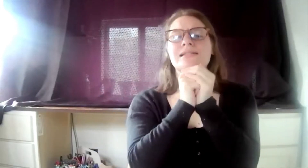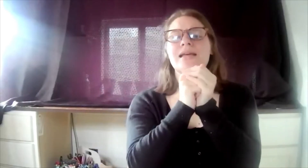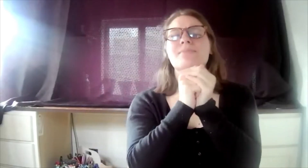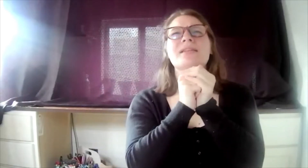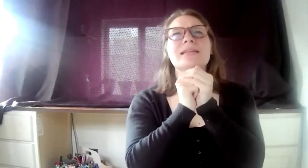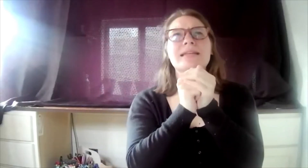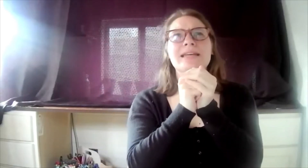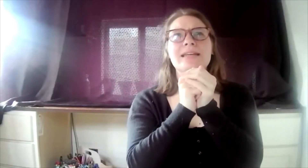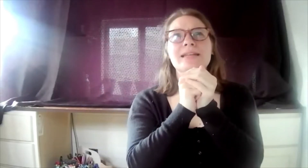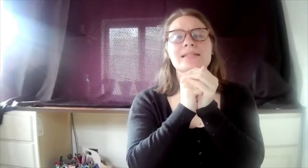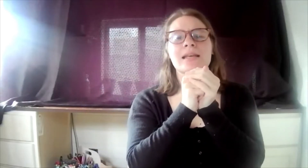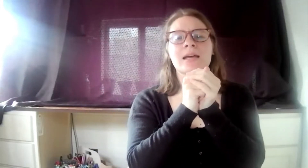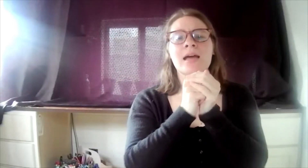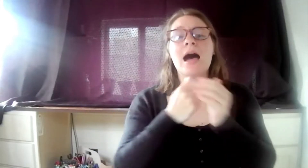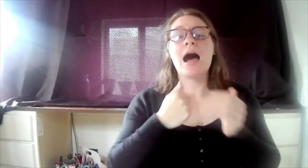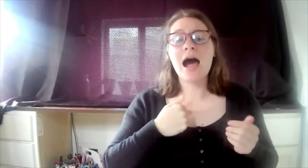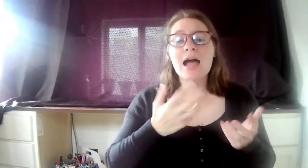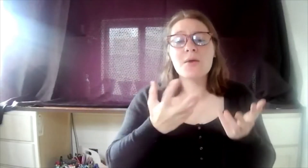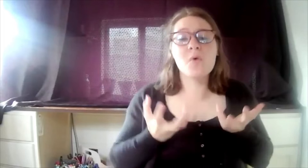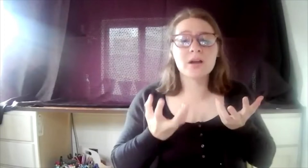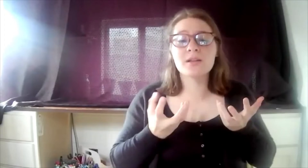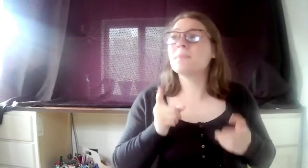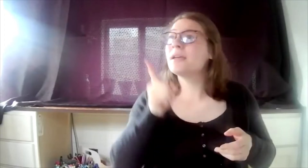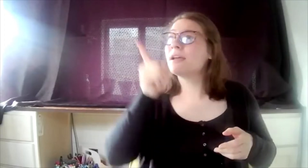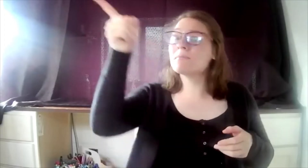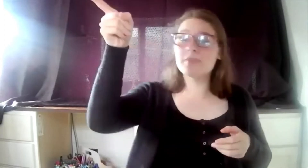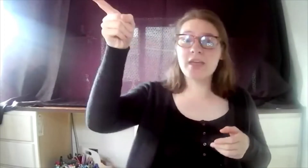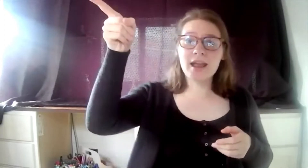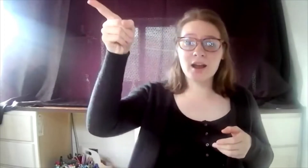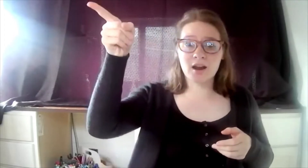say, please, I want to be up there.